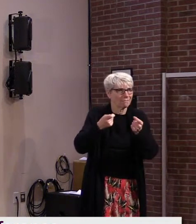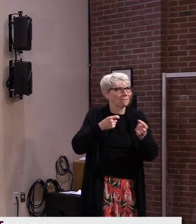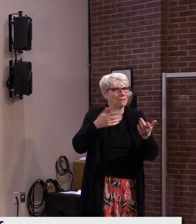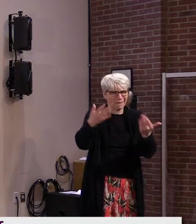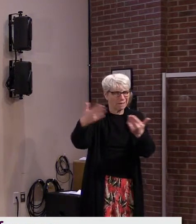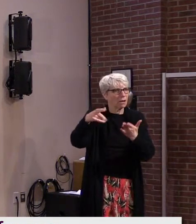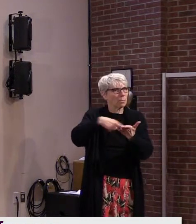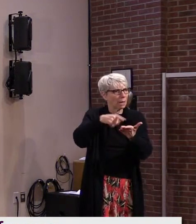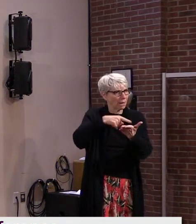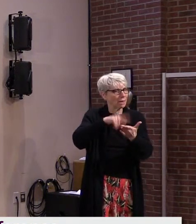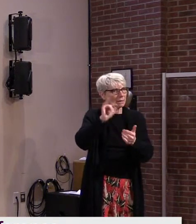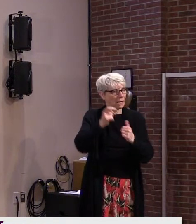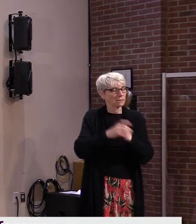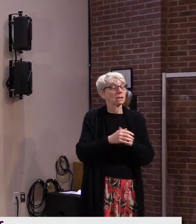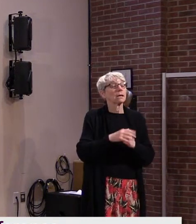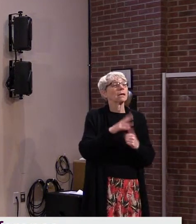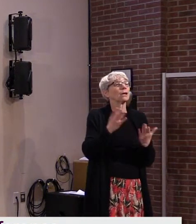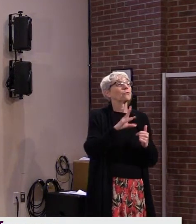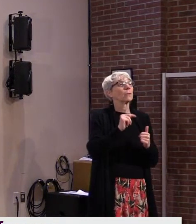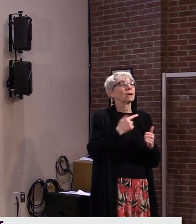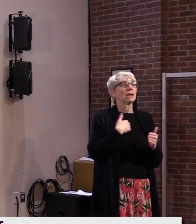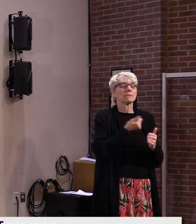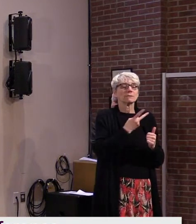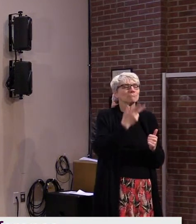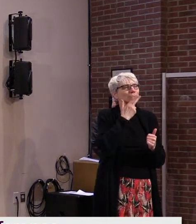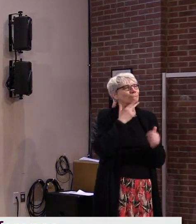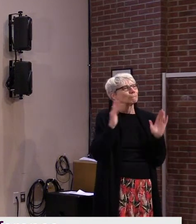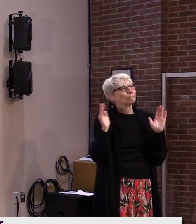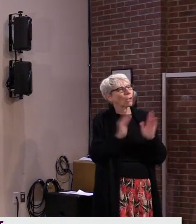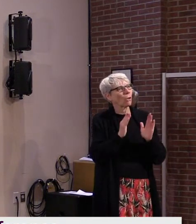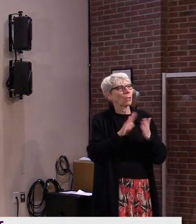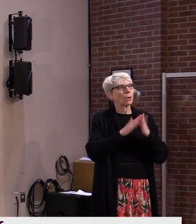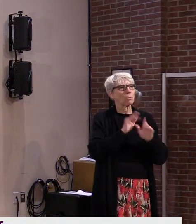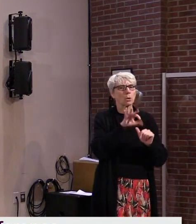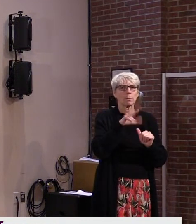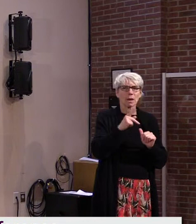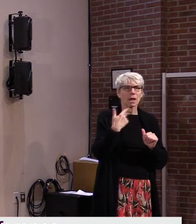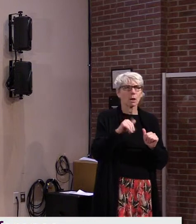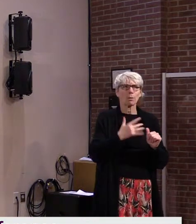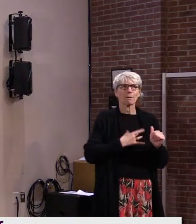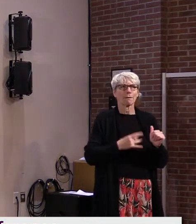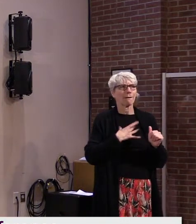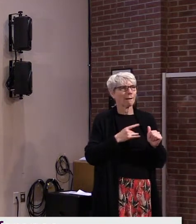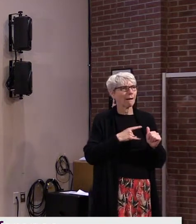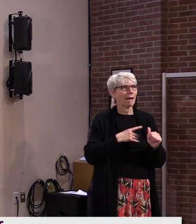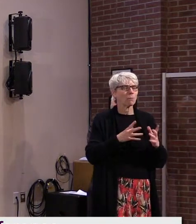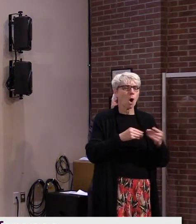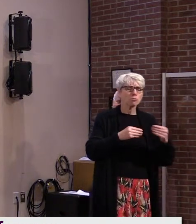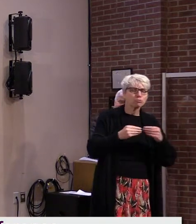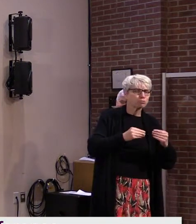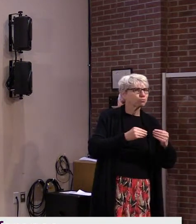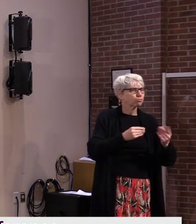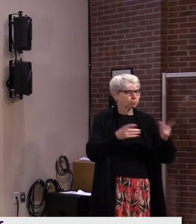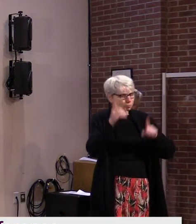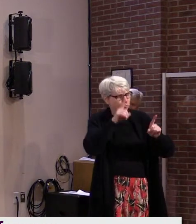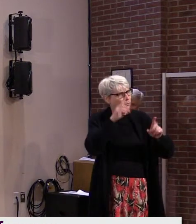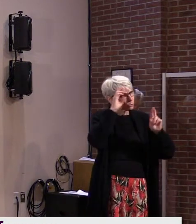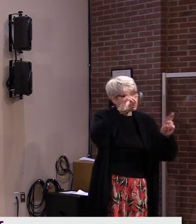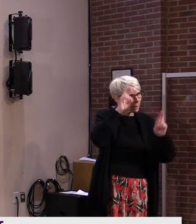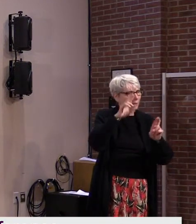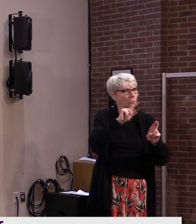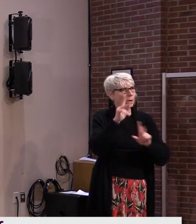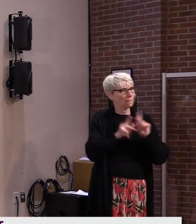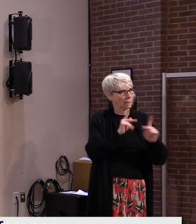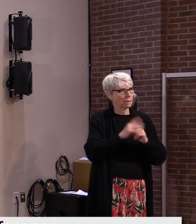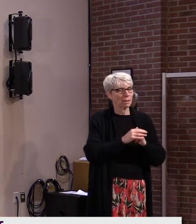community banks, and we try to keep it that way. They're small, independent, responsive to Vermonters. So we are worried about an additional level